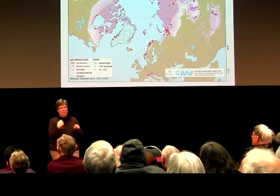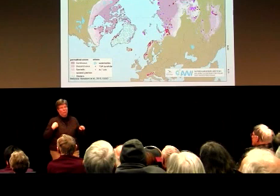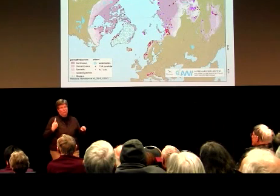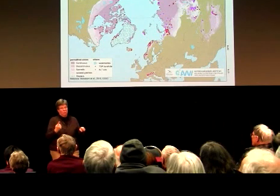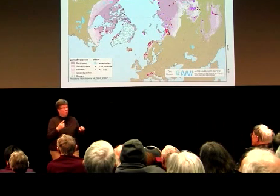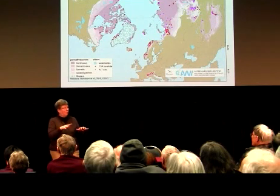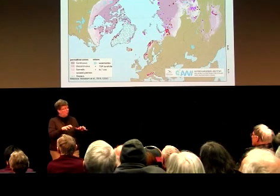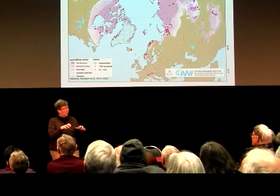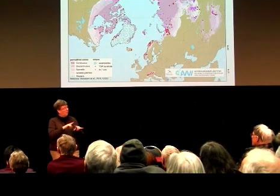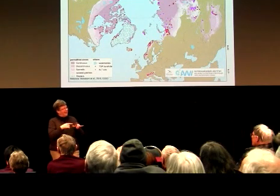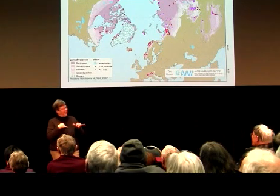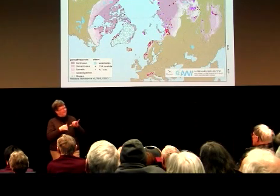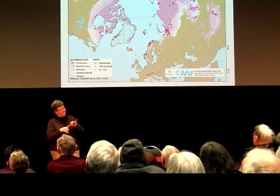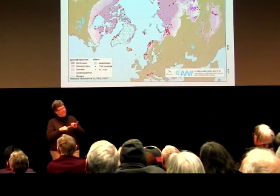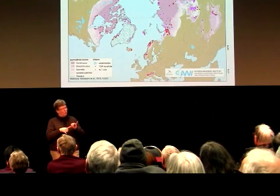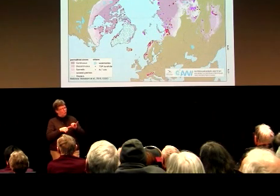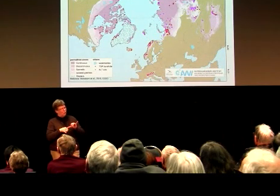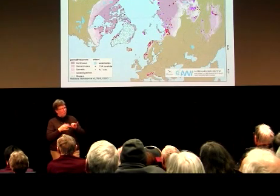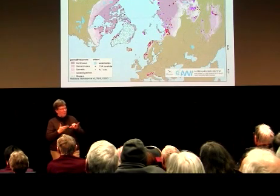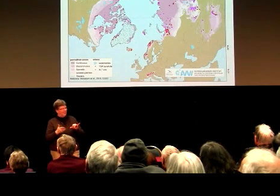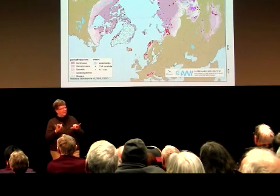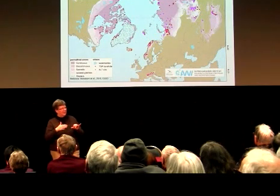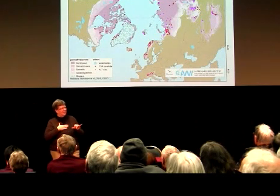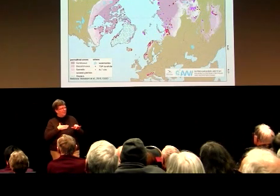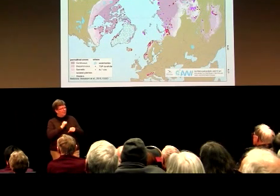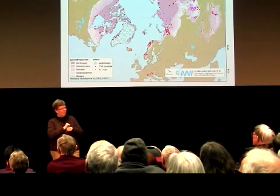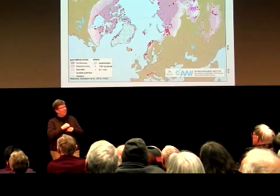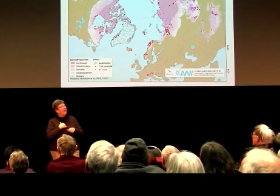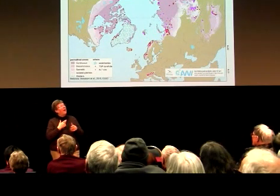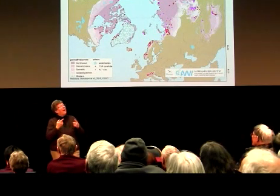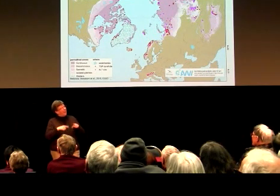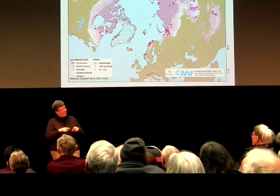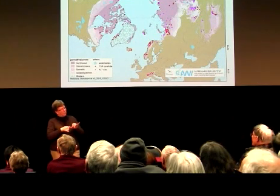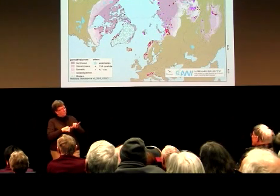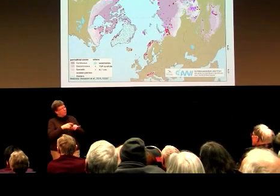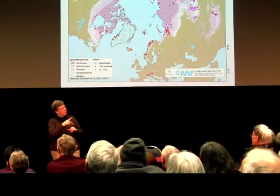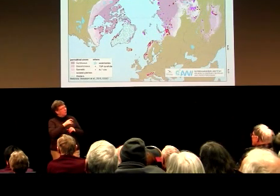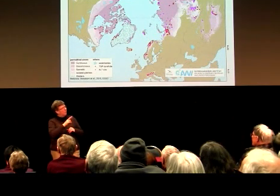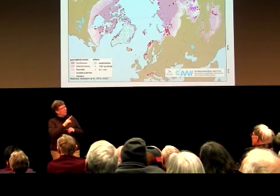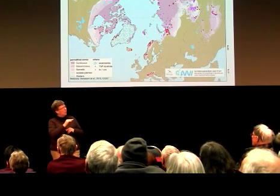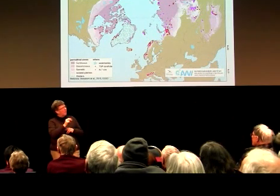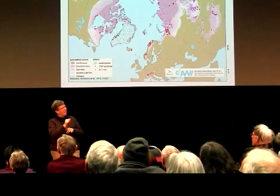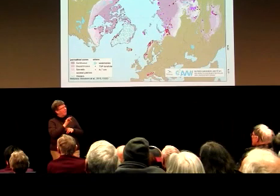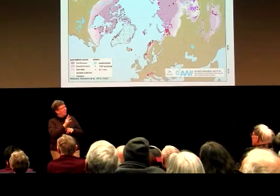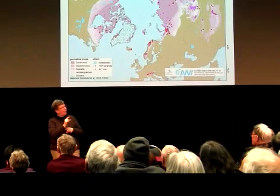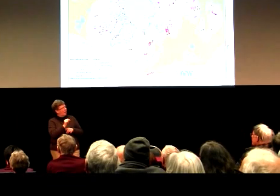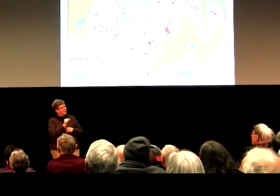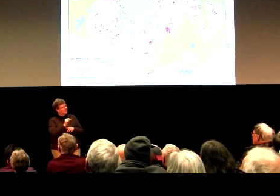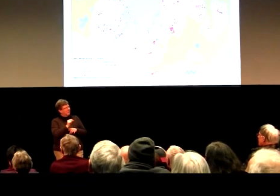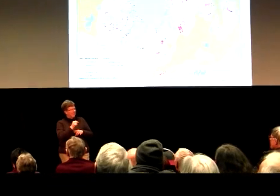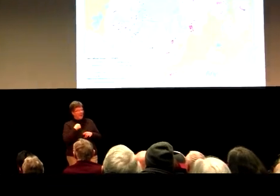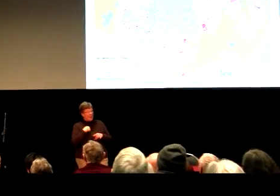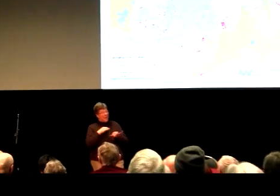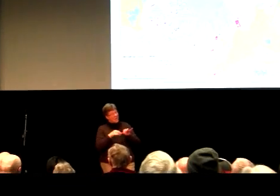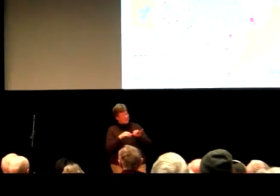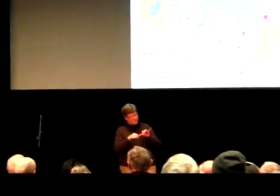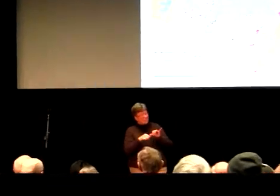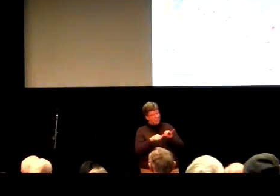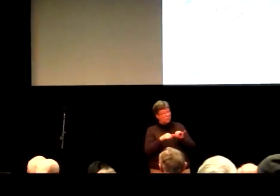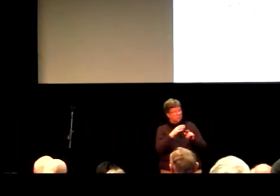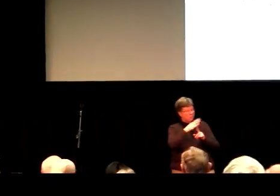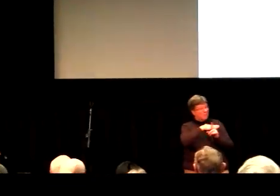But basically, I measure things. I happen to measure permafrost most of the time, but I measure the climate above the permafrost as